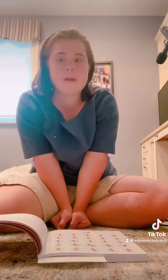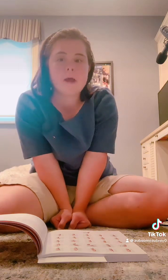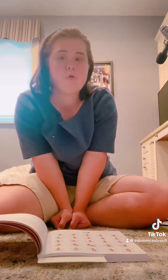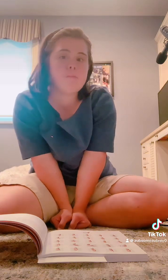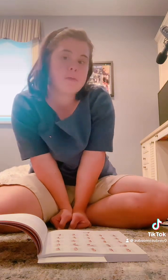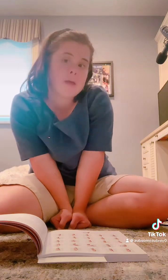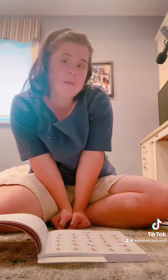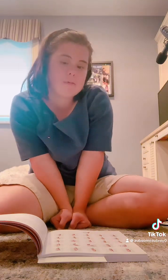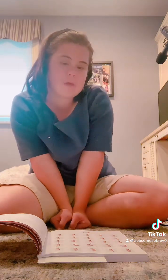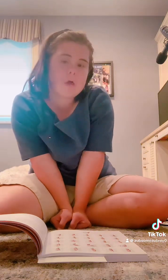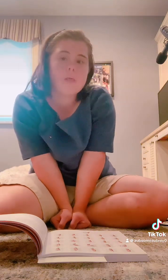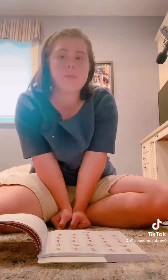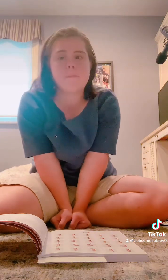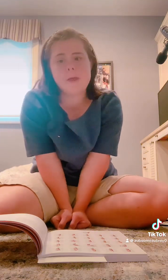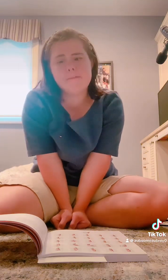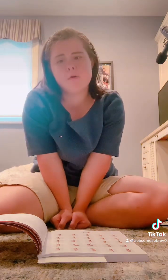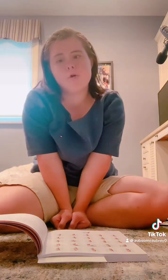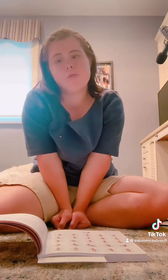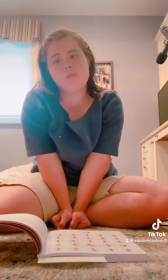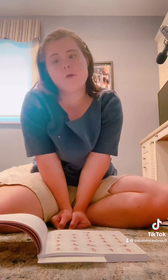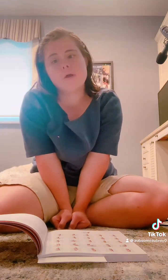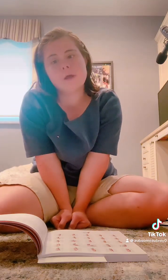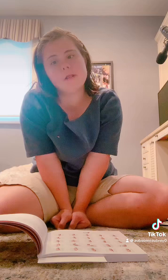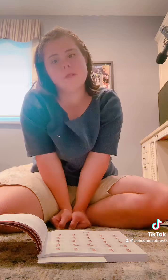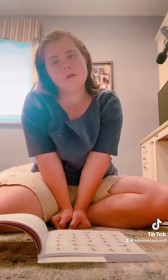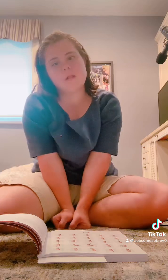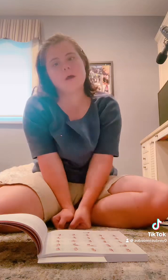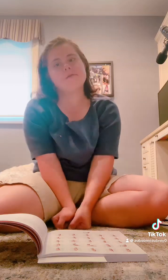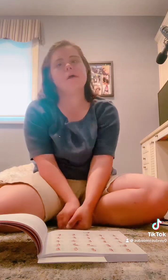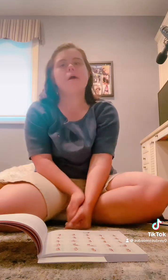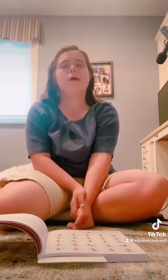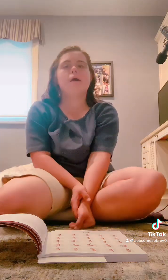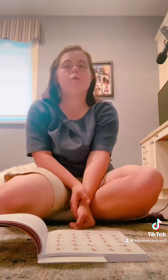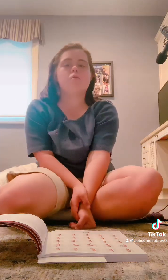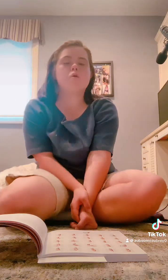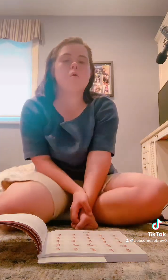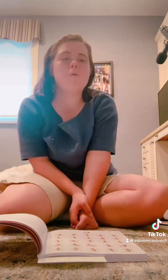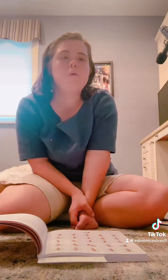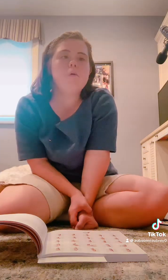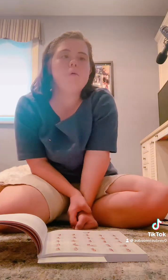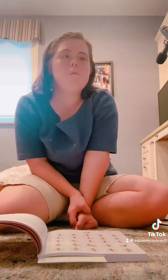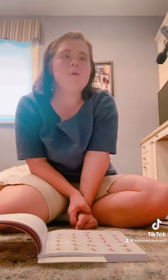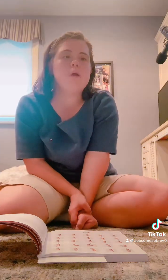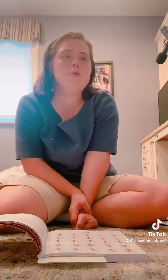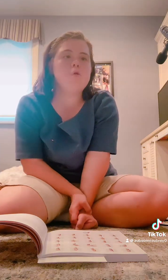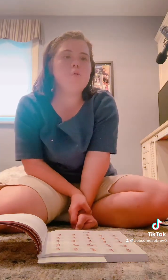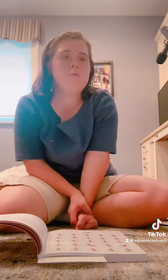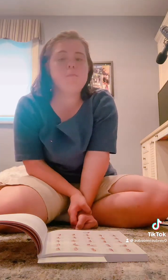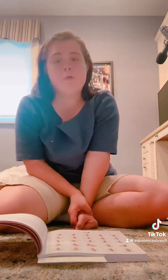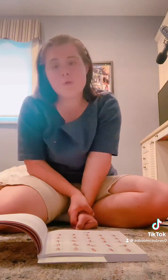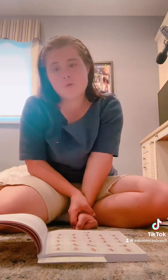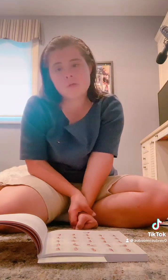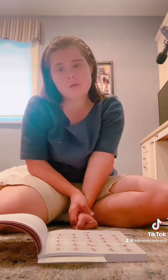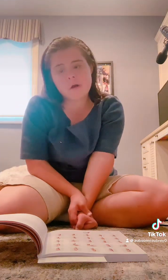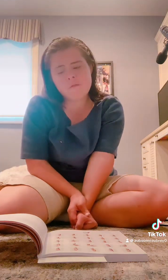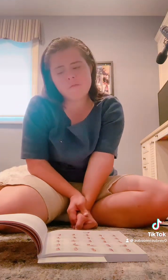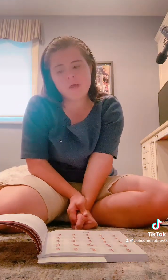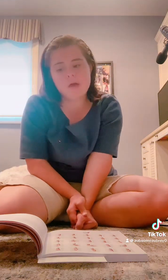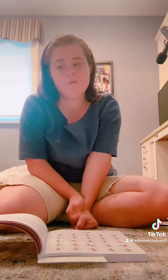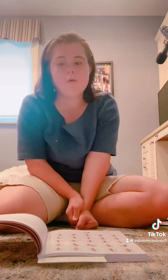Our Peeps. The peeps are the kids in the class, and so we do musical stuff, like we